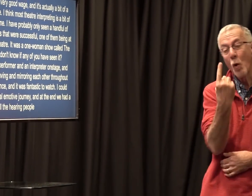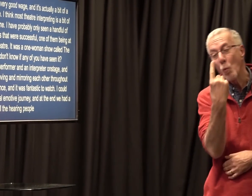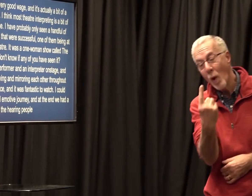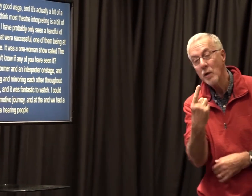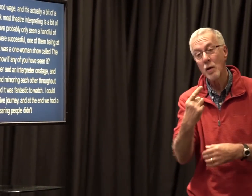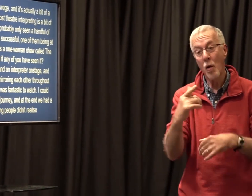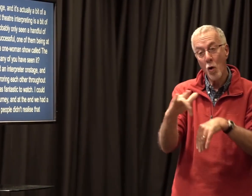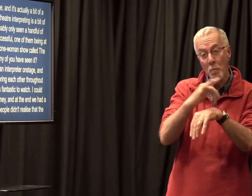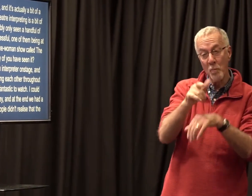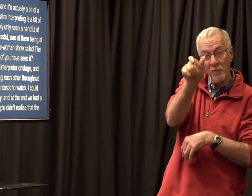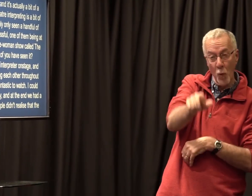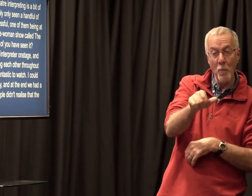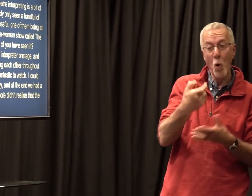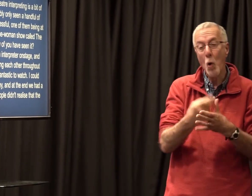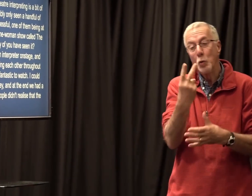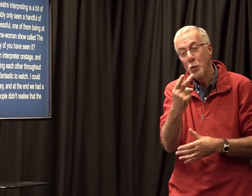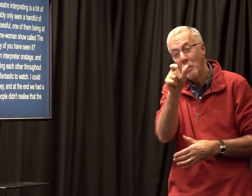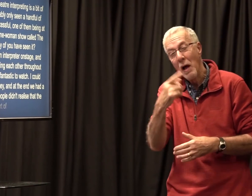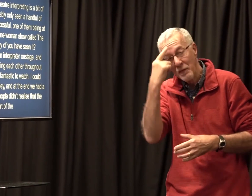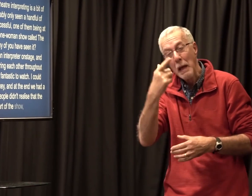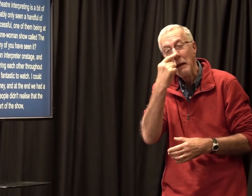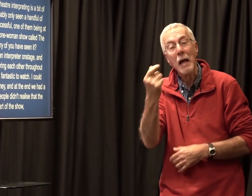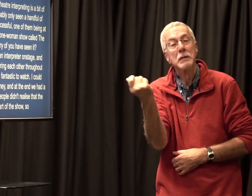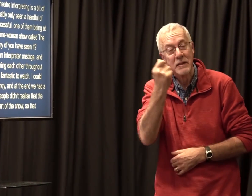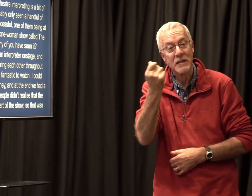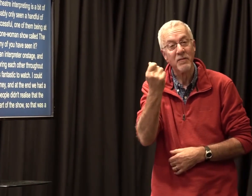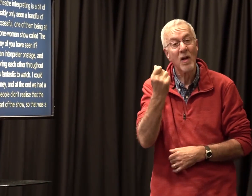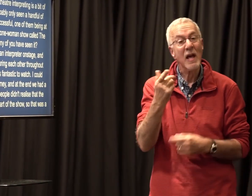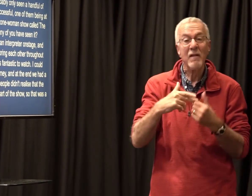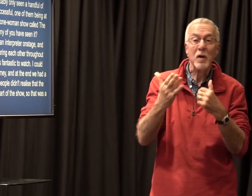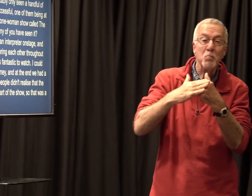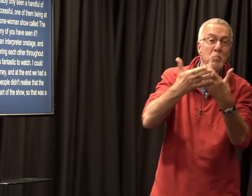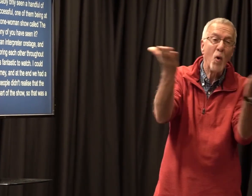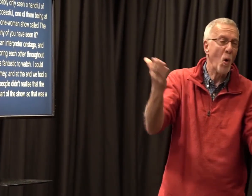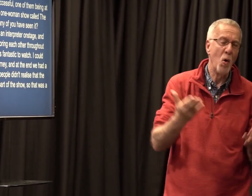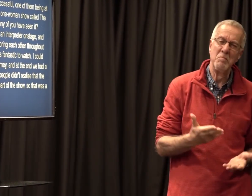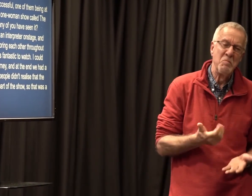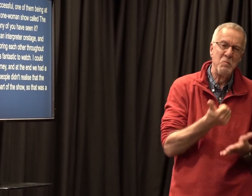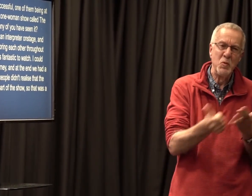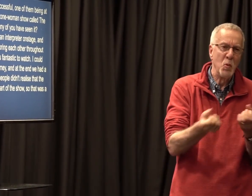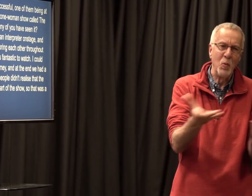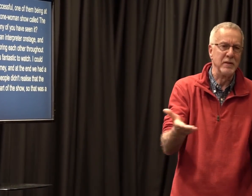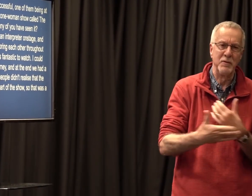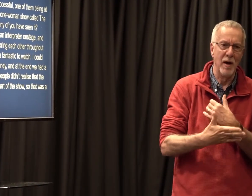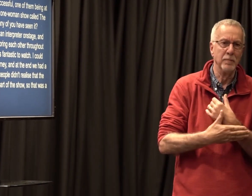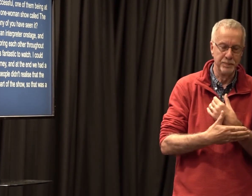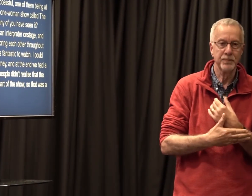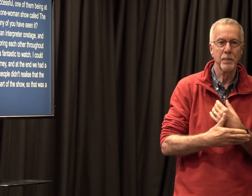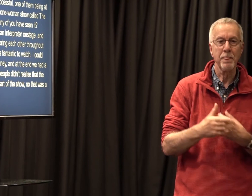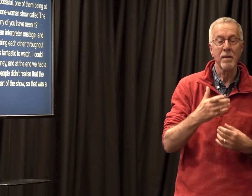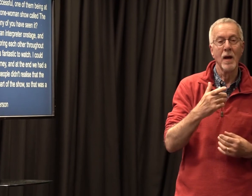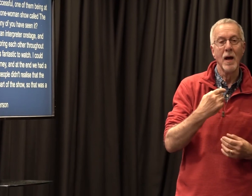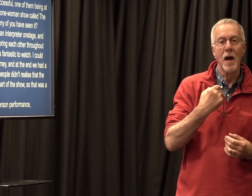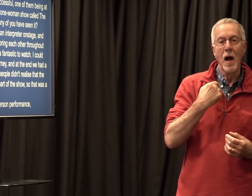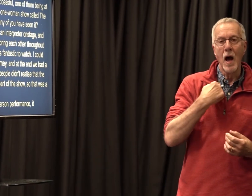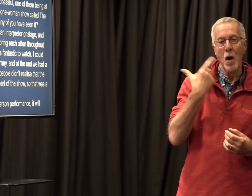successful model. I think if it's a 1 or 2 person performance, it will be successful. But if your cast members